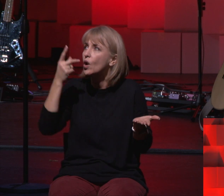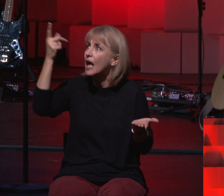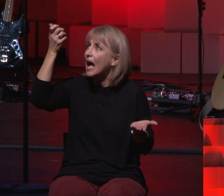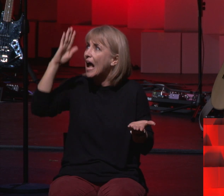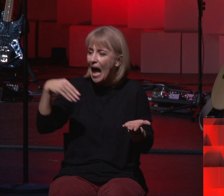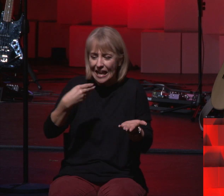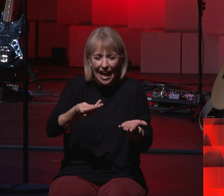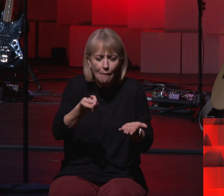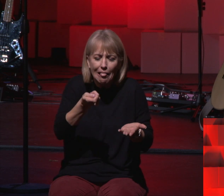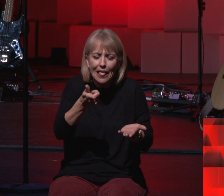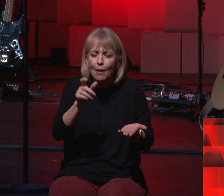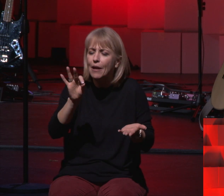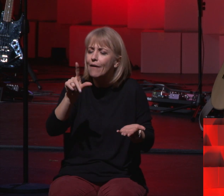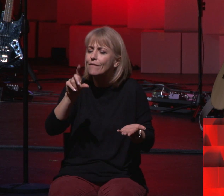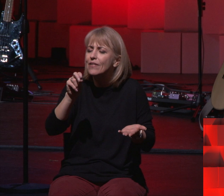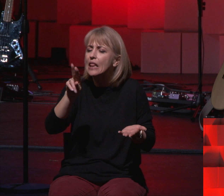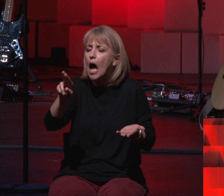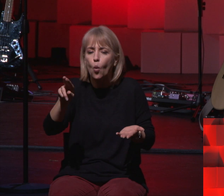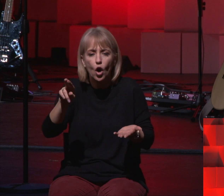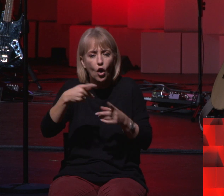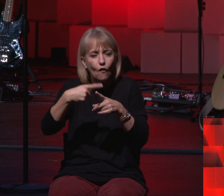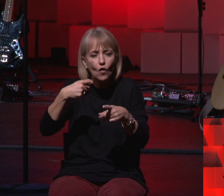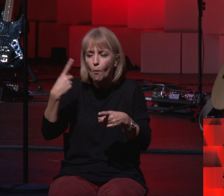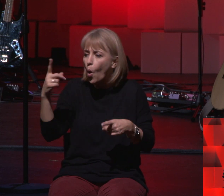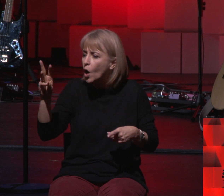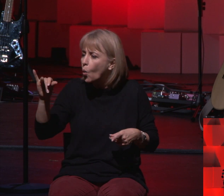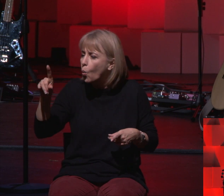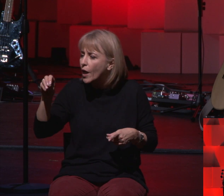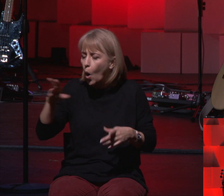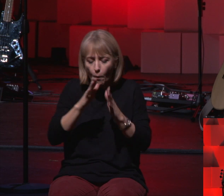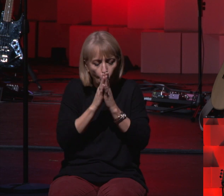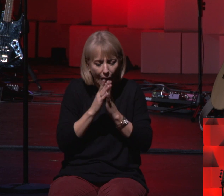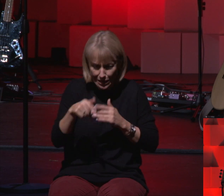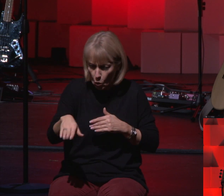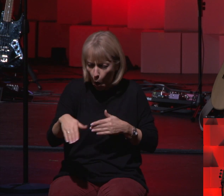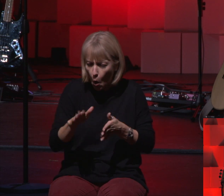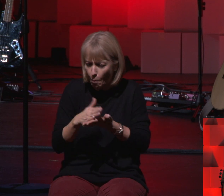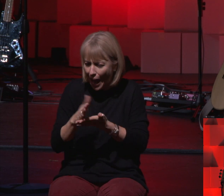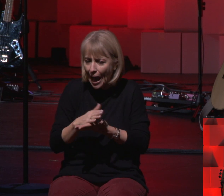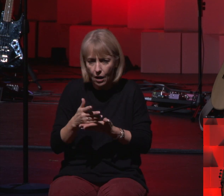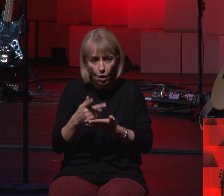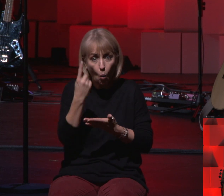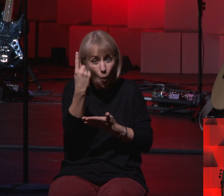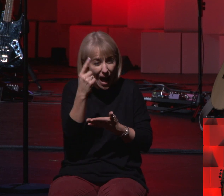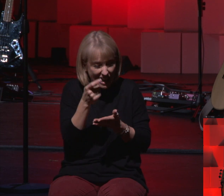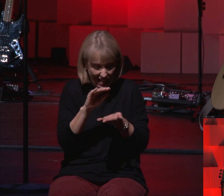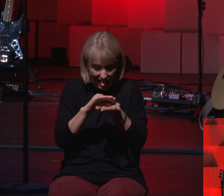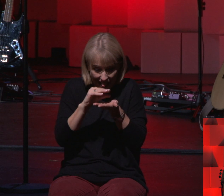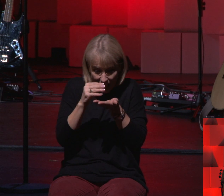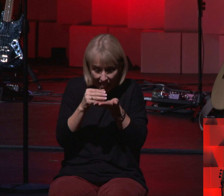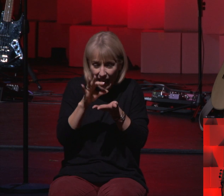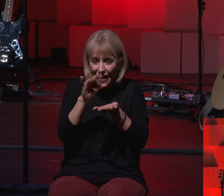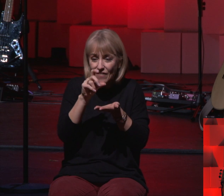bit of flour from a widow. He prayed over it and said, just start, begin baking. And God took that and turned that little bit of amount that she